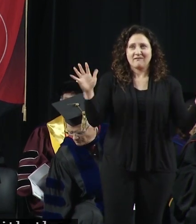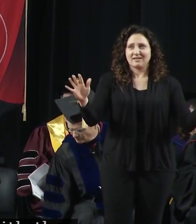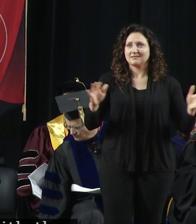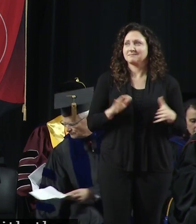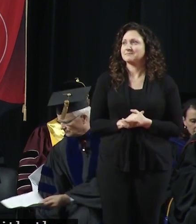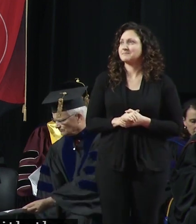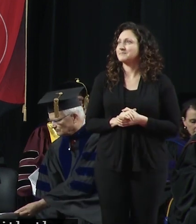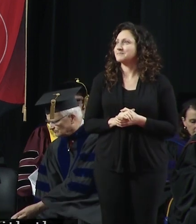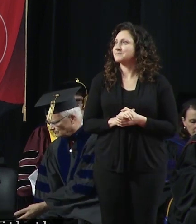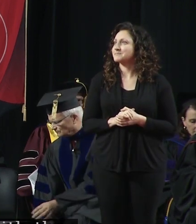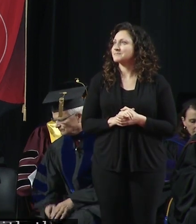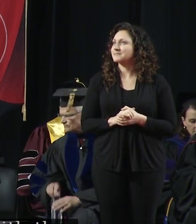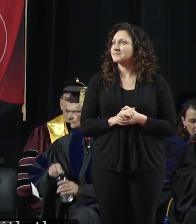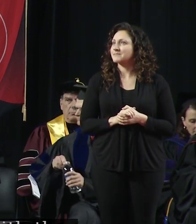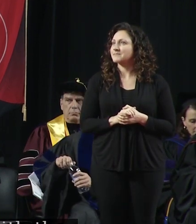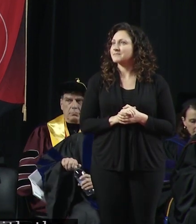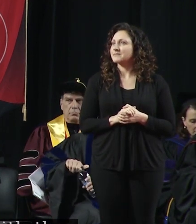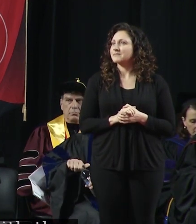nonetheless,